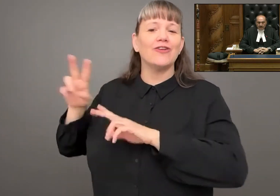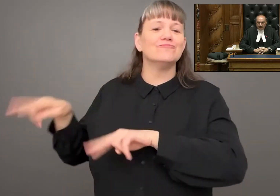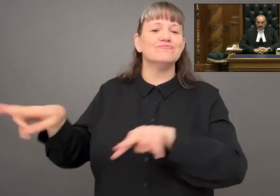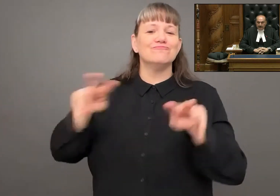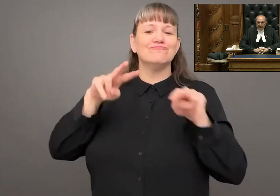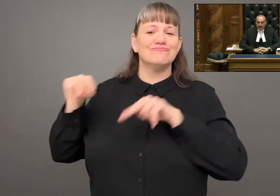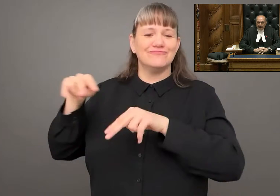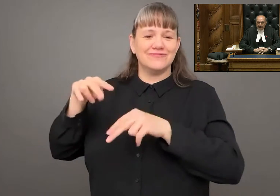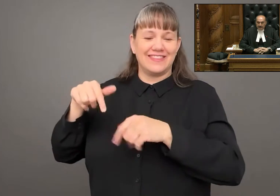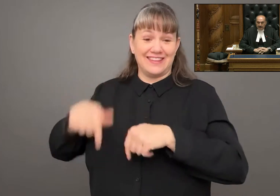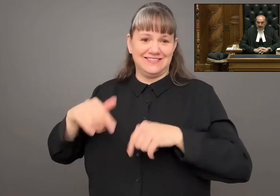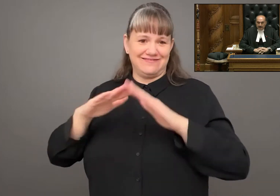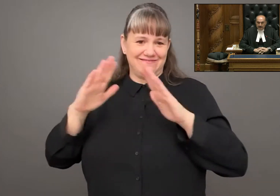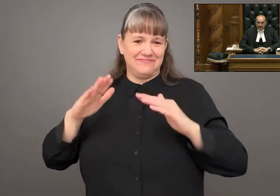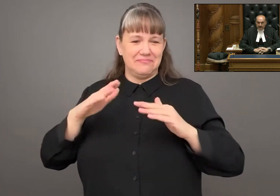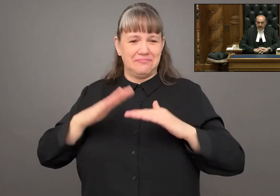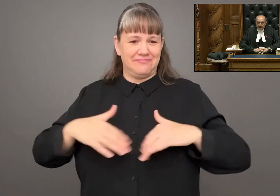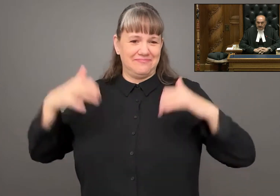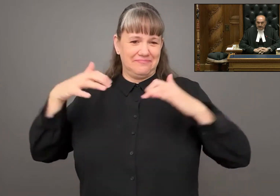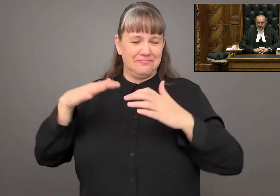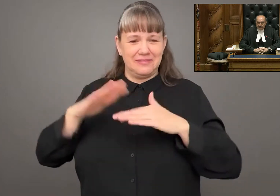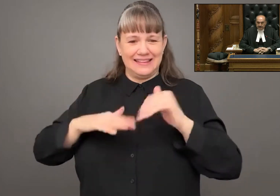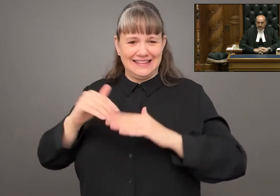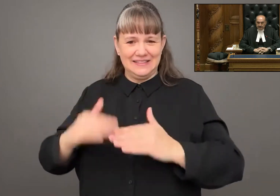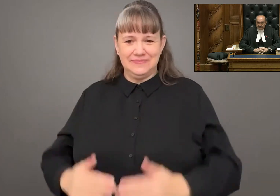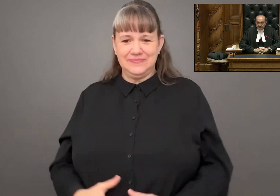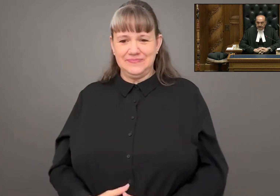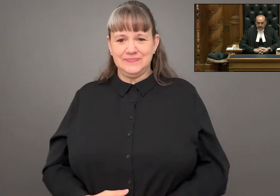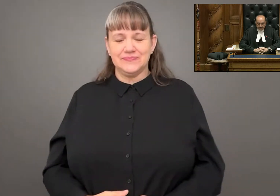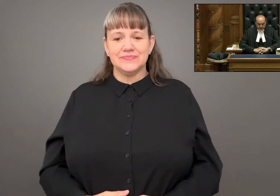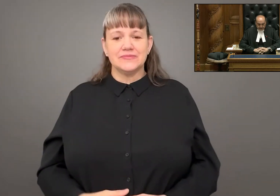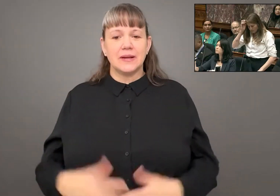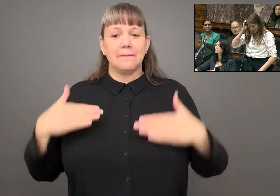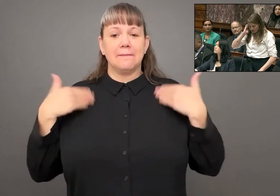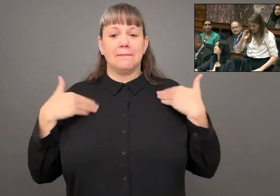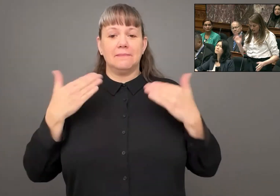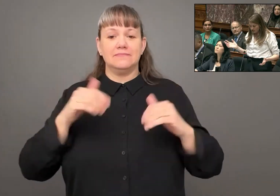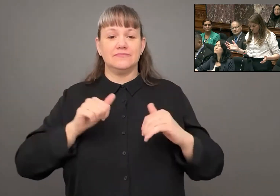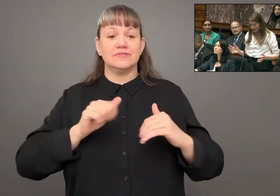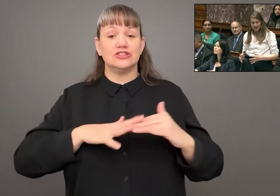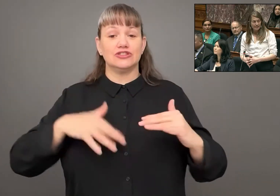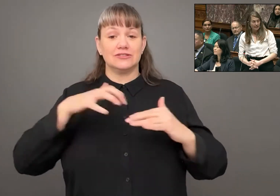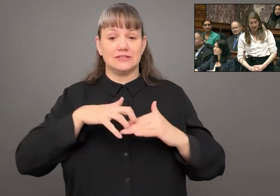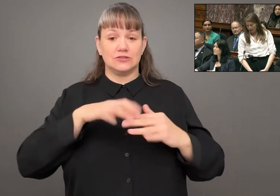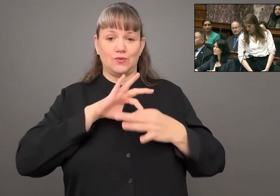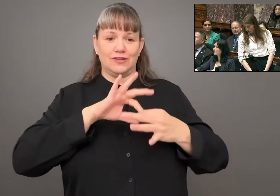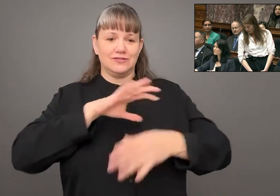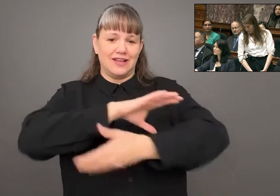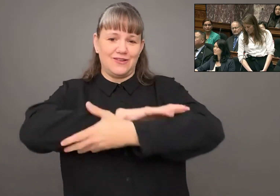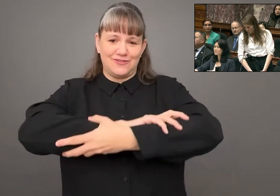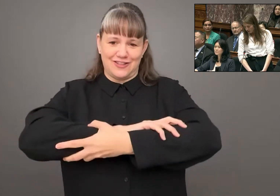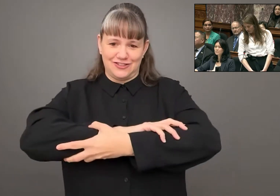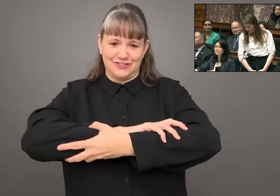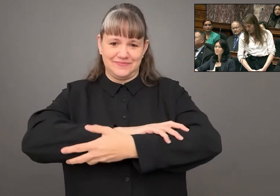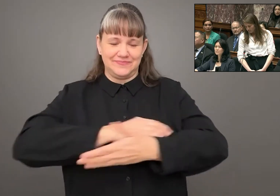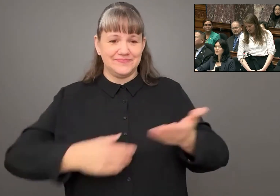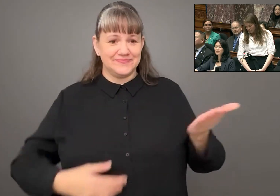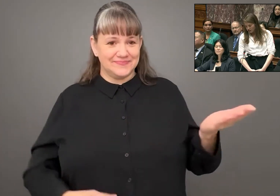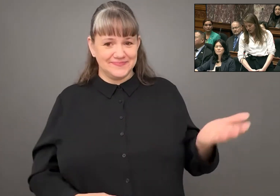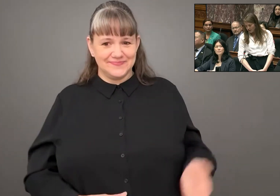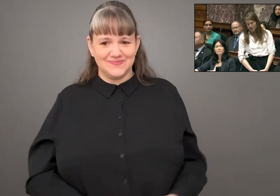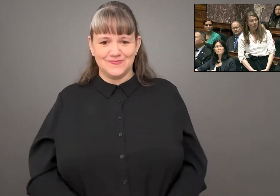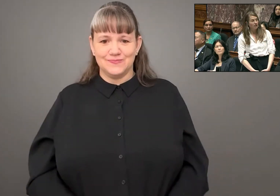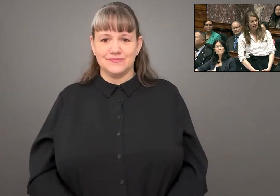Minister of Indigenous Relations and Reconciliation. Thank you very much, Honourable Speaker. Today joining us in the gallery from Doig River